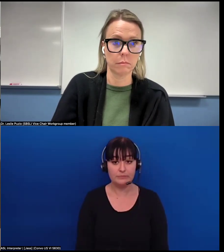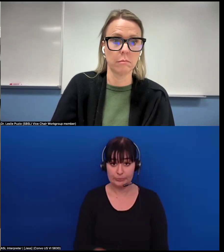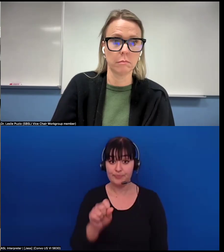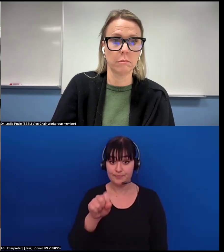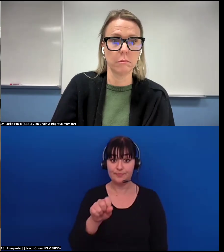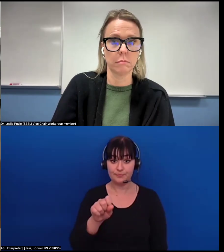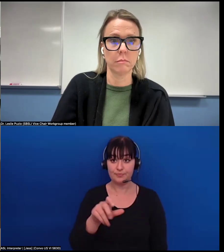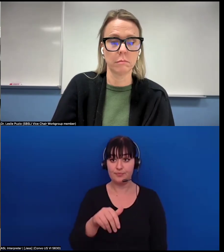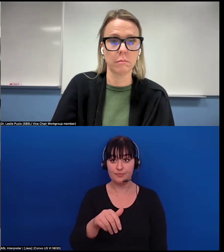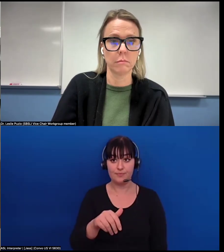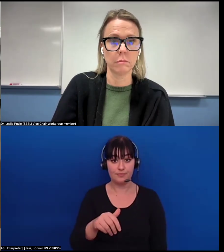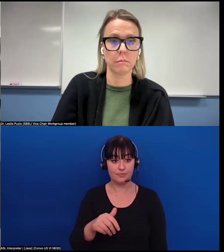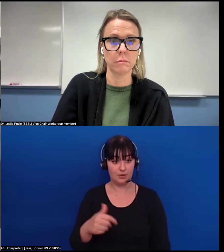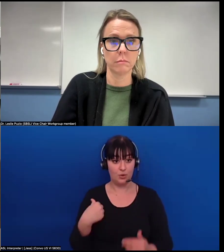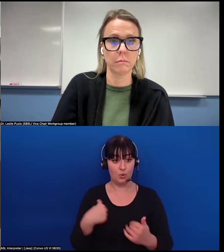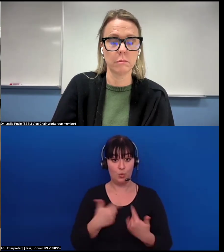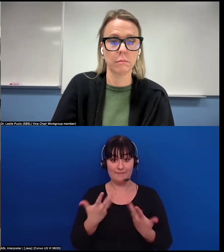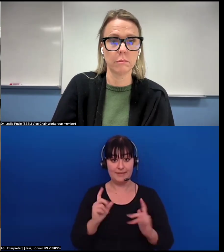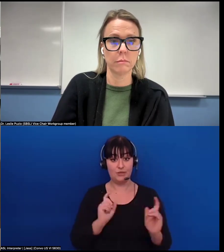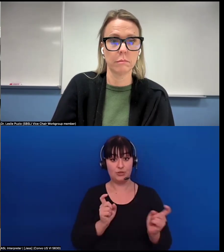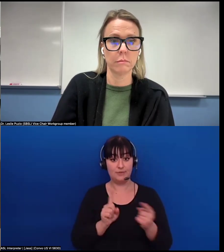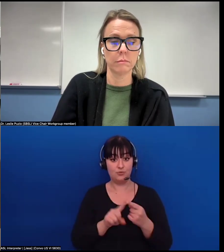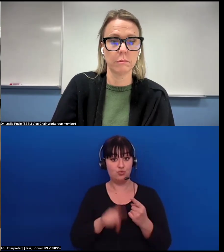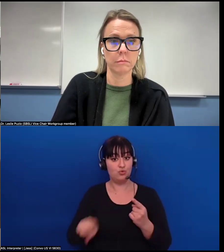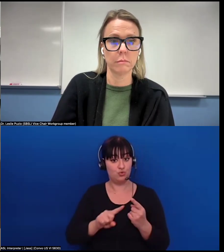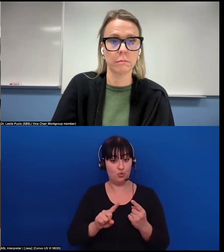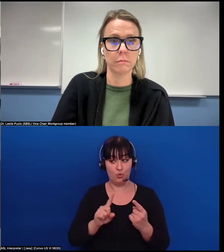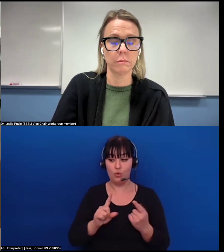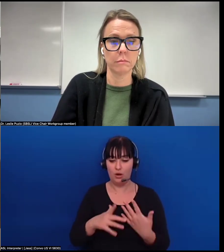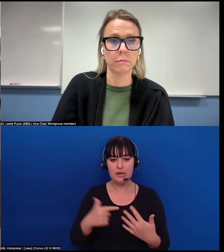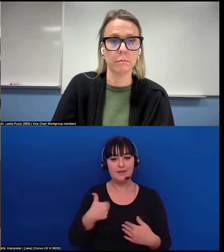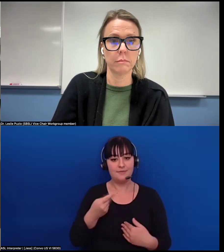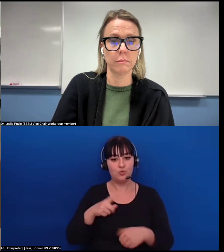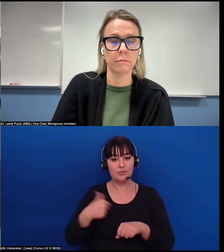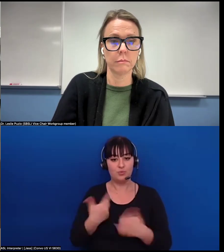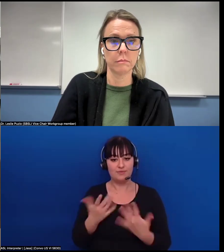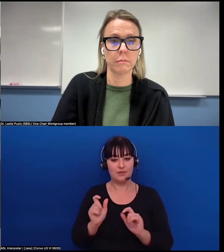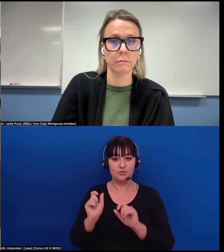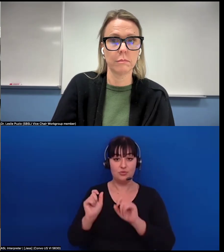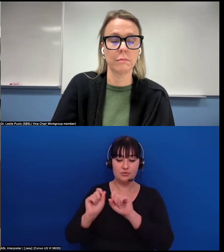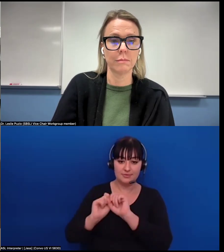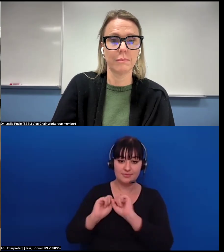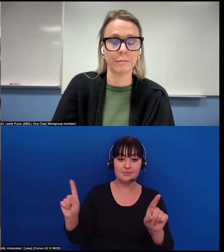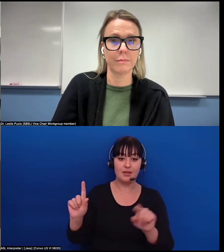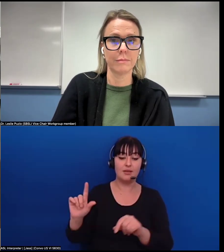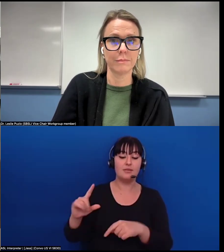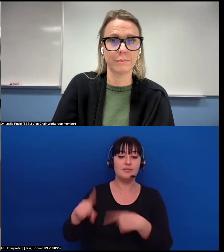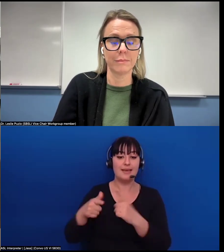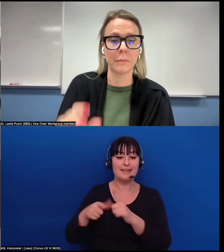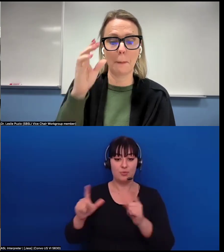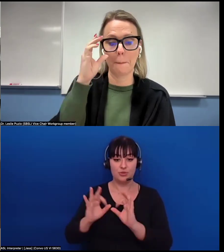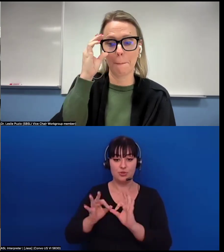Yes. So I think what we have distributed to this point, a couple times we have sent the Sign Language Interpreters Act from